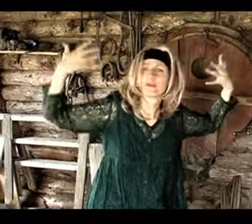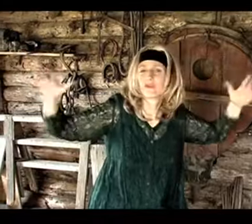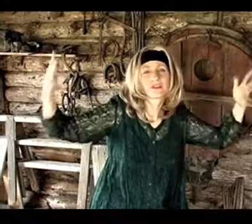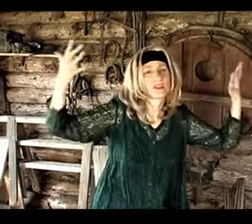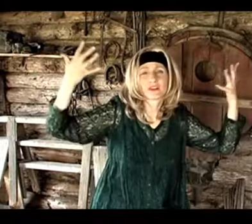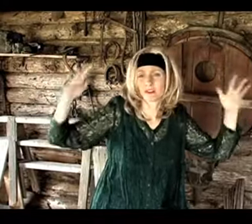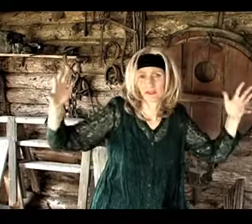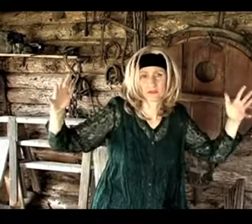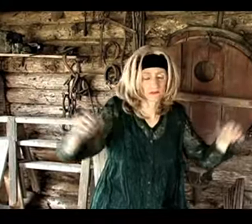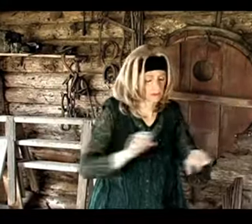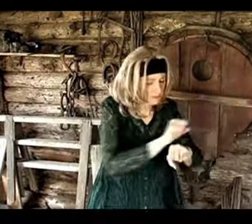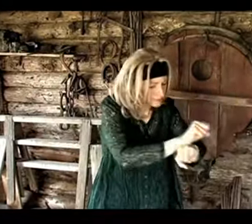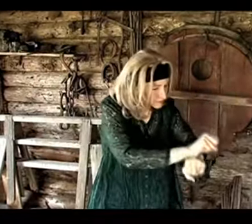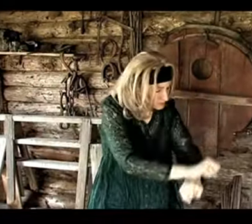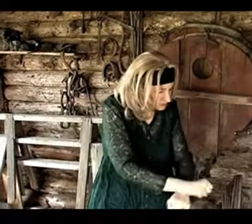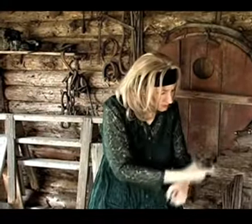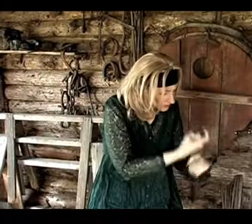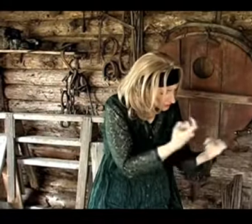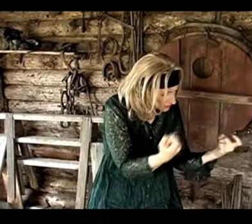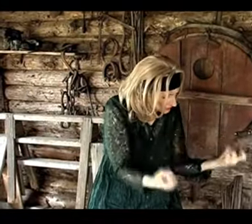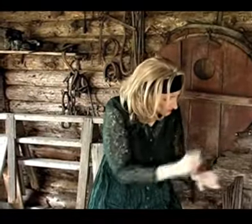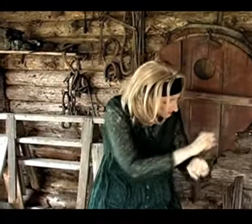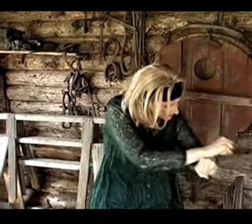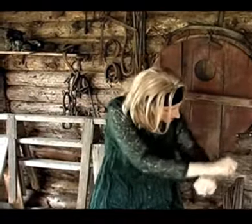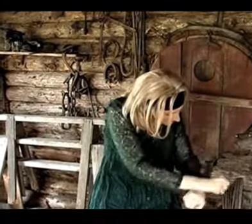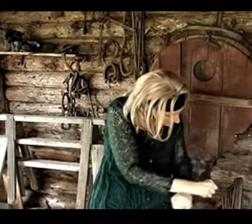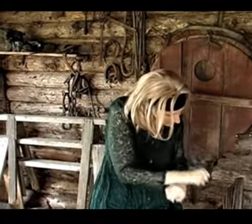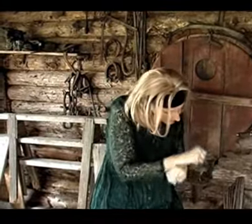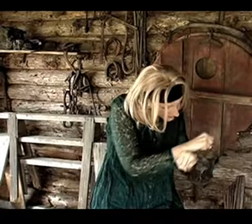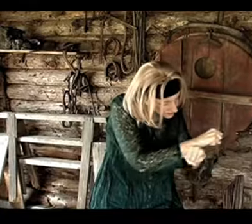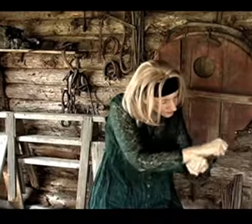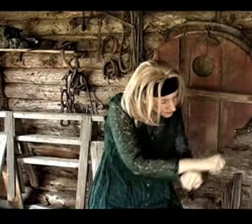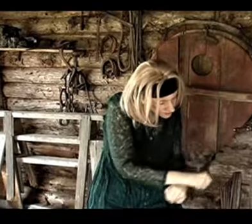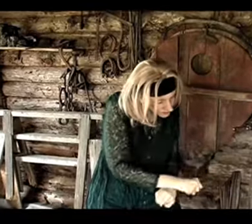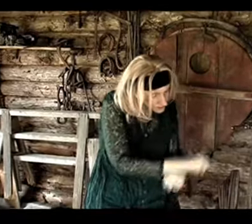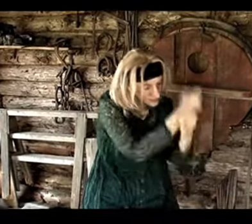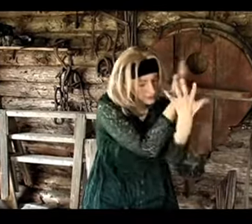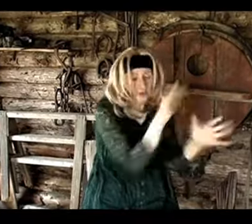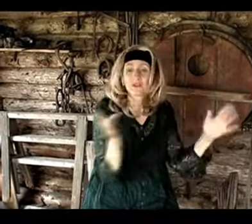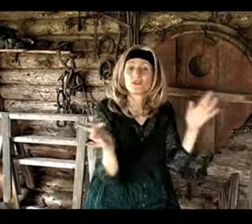finished. He rose again.